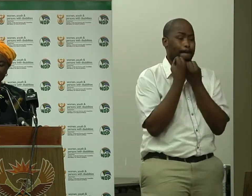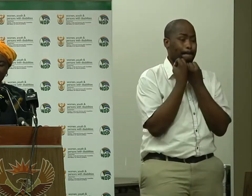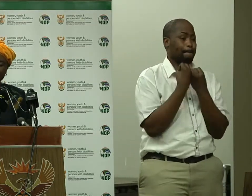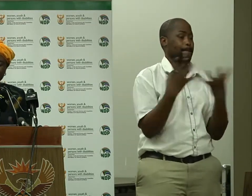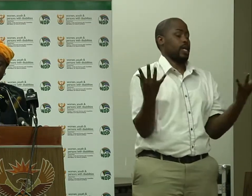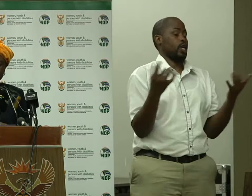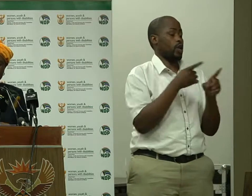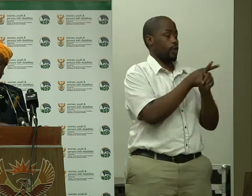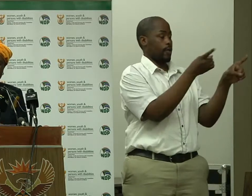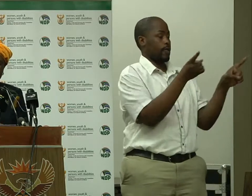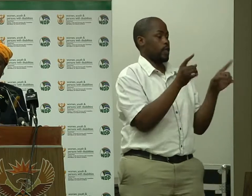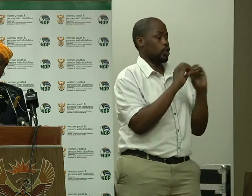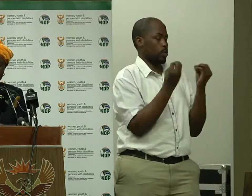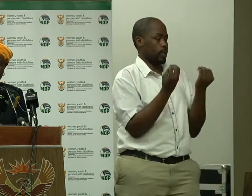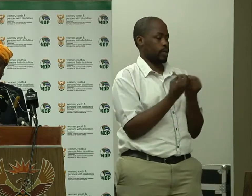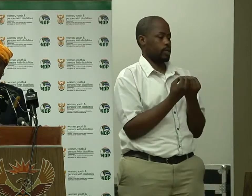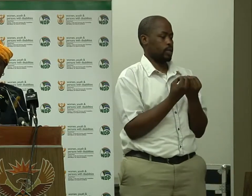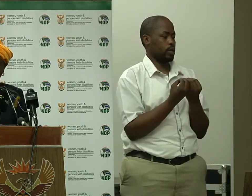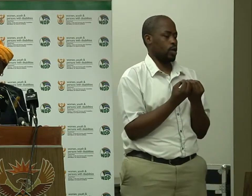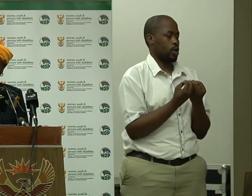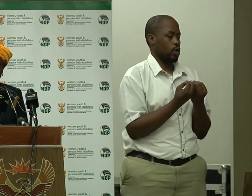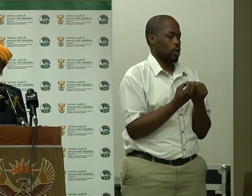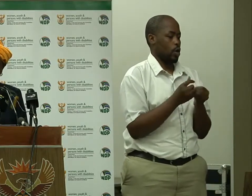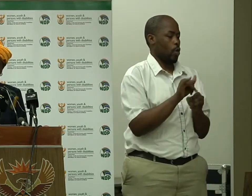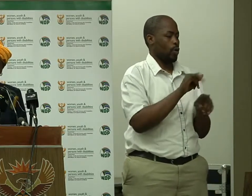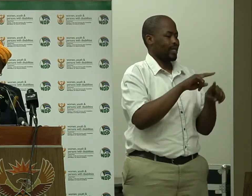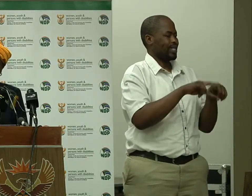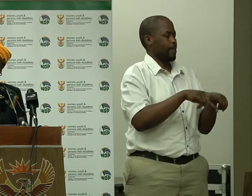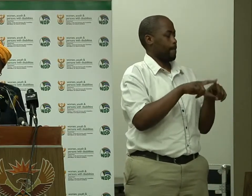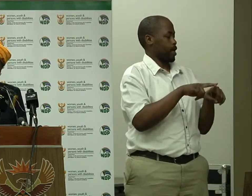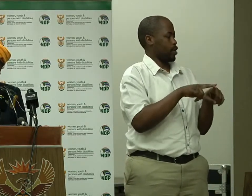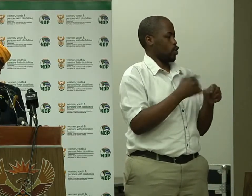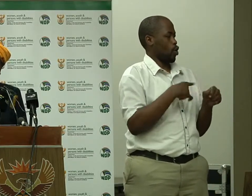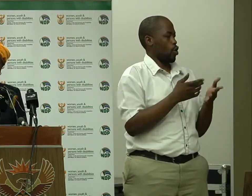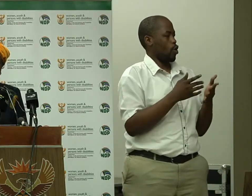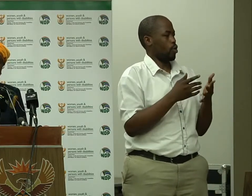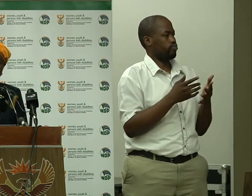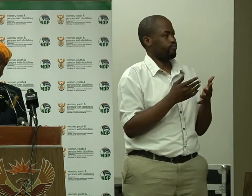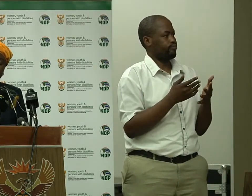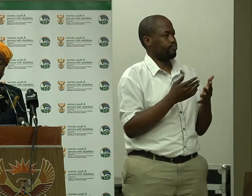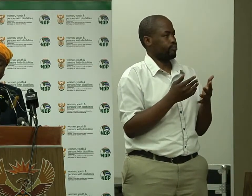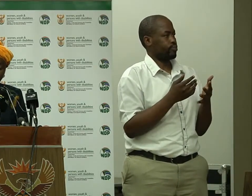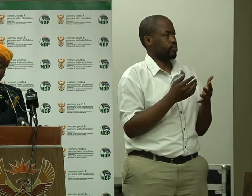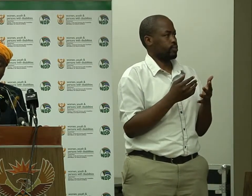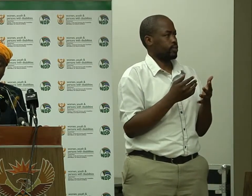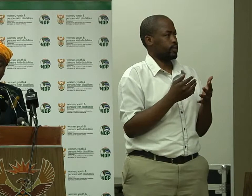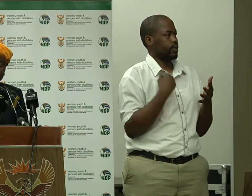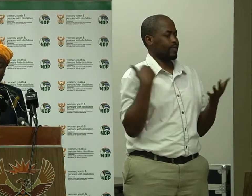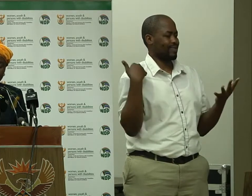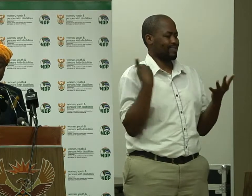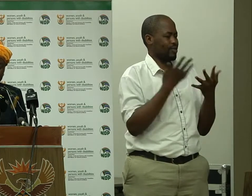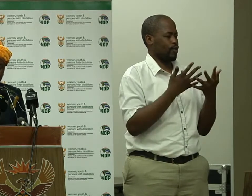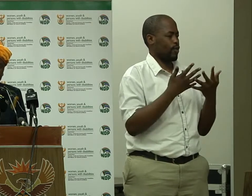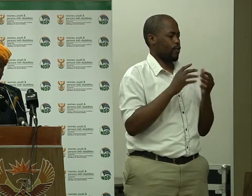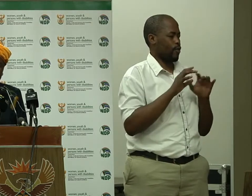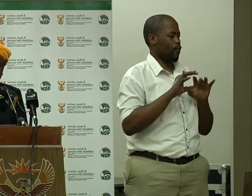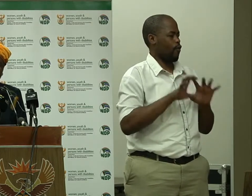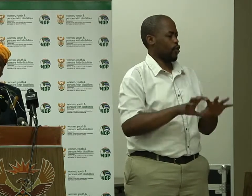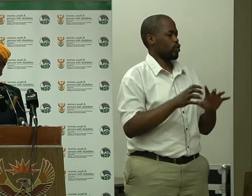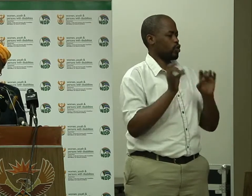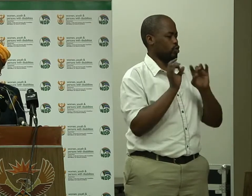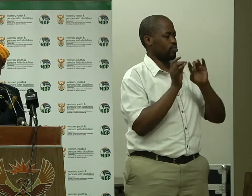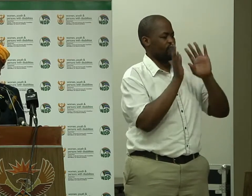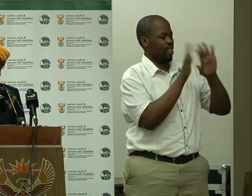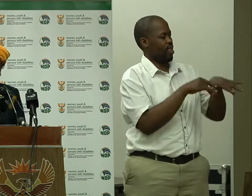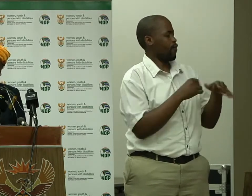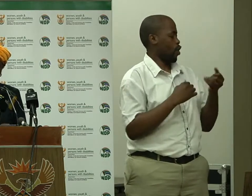of these organizations, which rely on donations, have been forced to let go of support staff